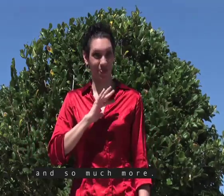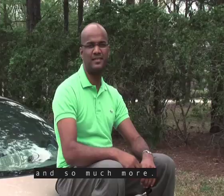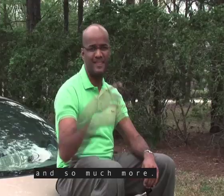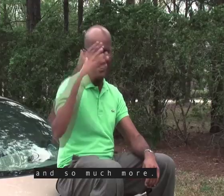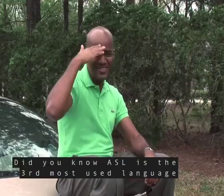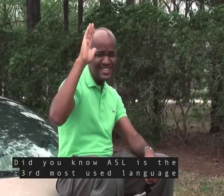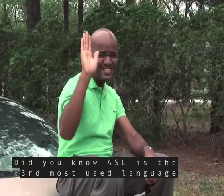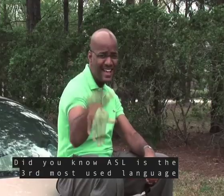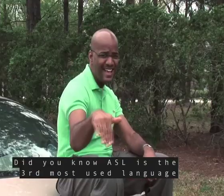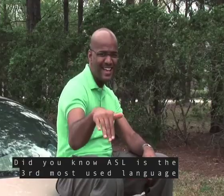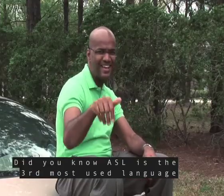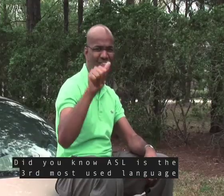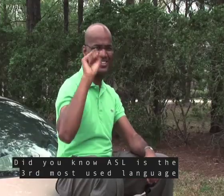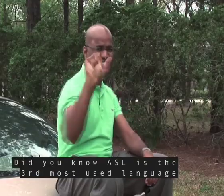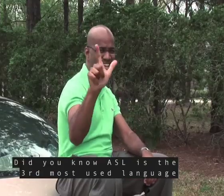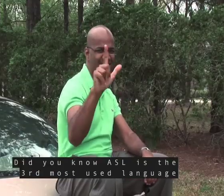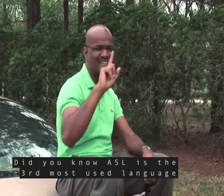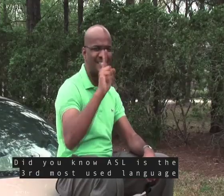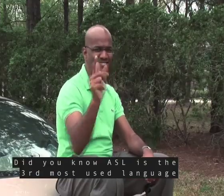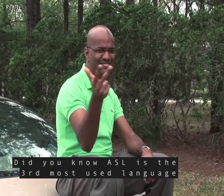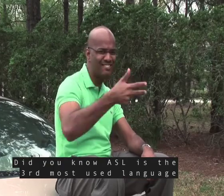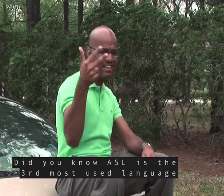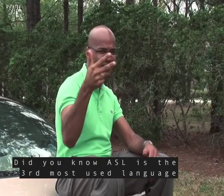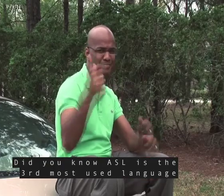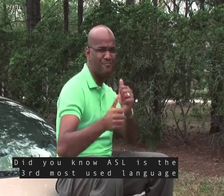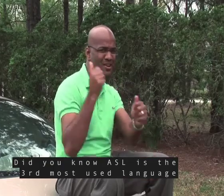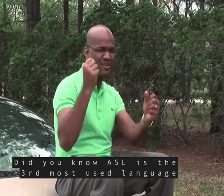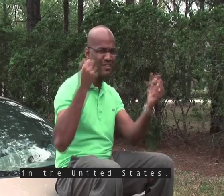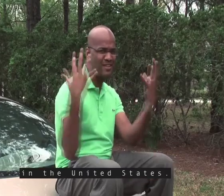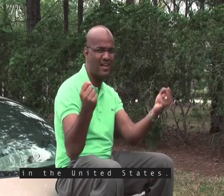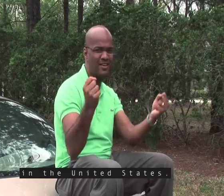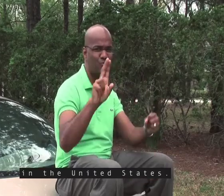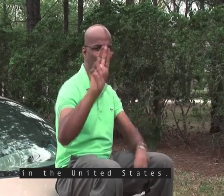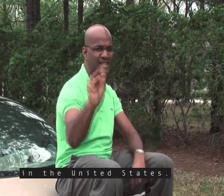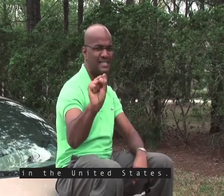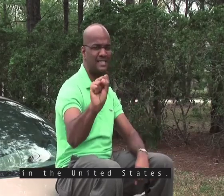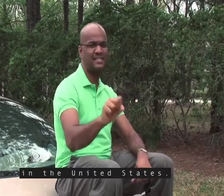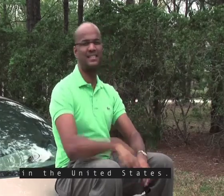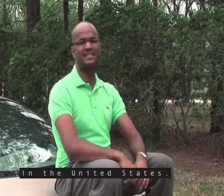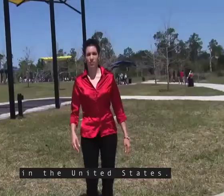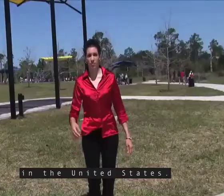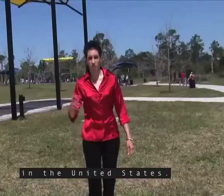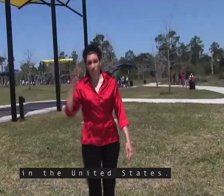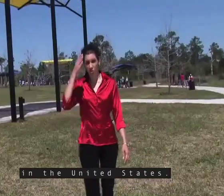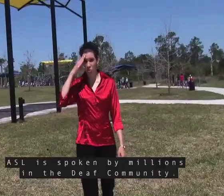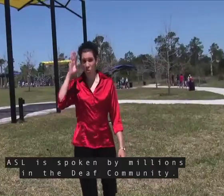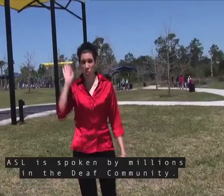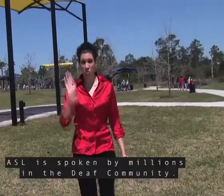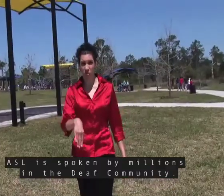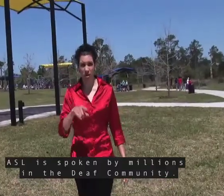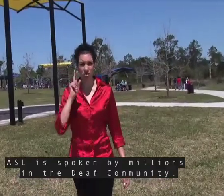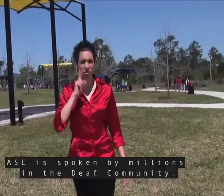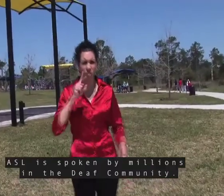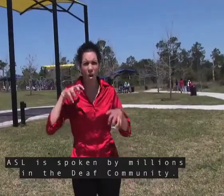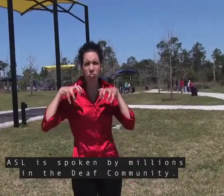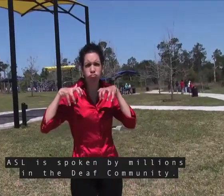Did you know? ASL is the third most used language in the United States. ASL is spoken by